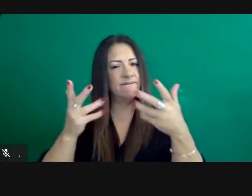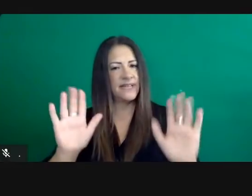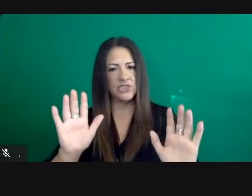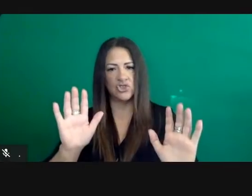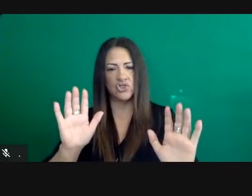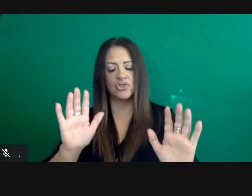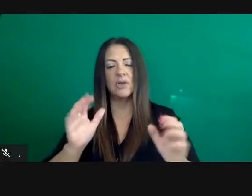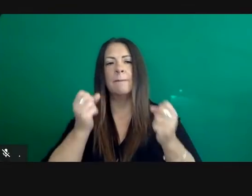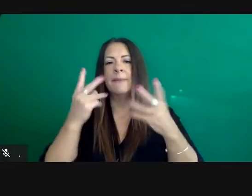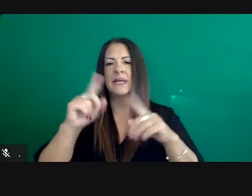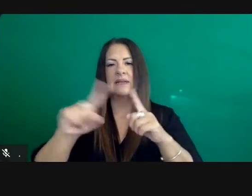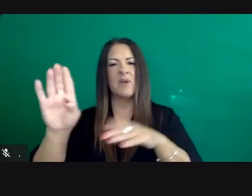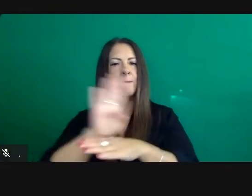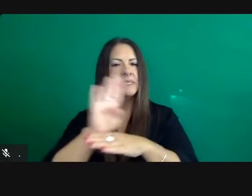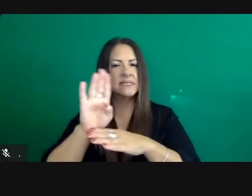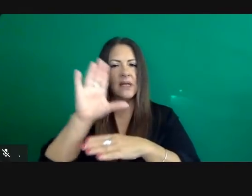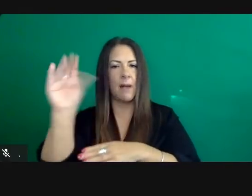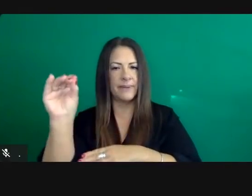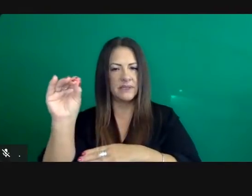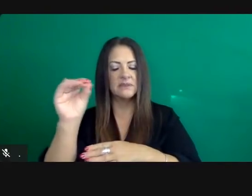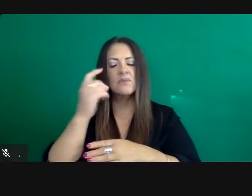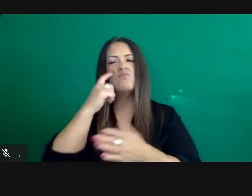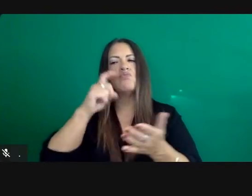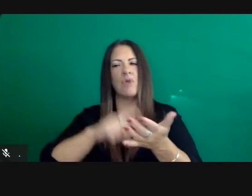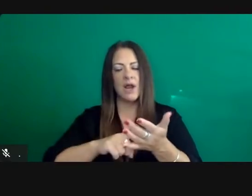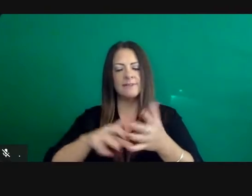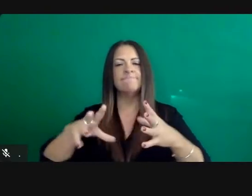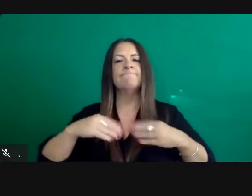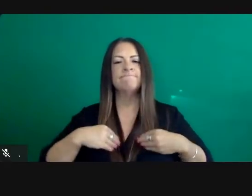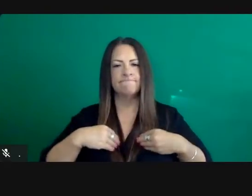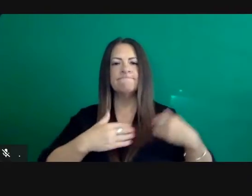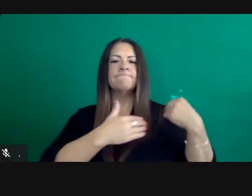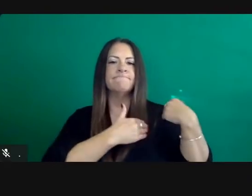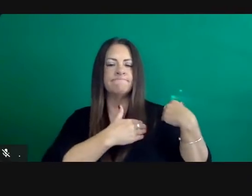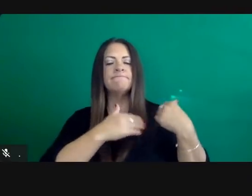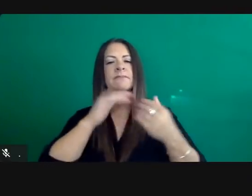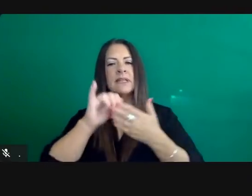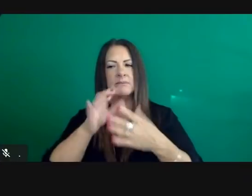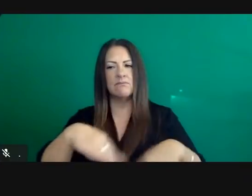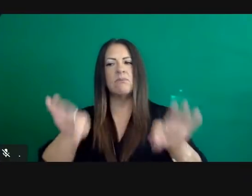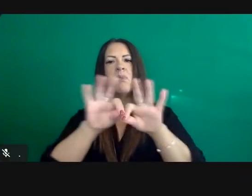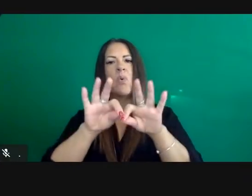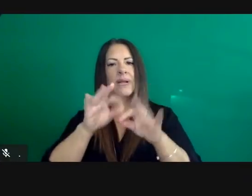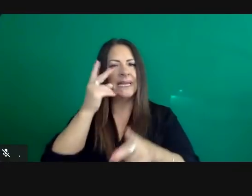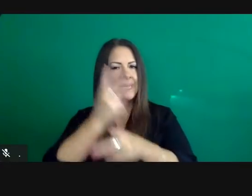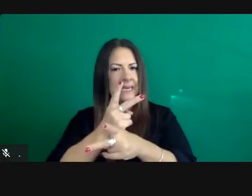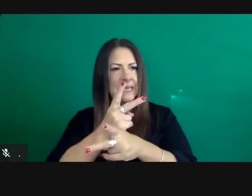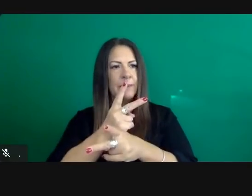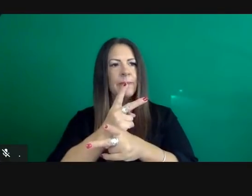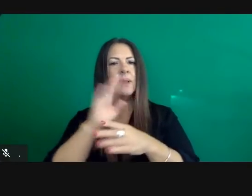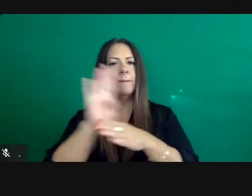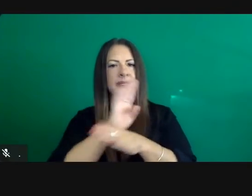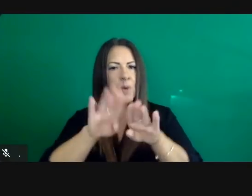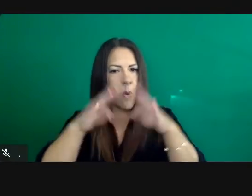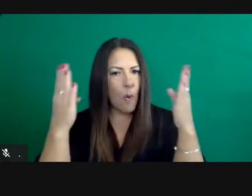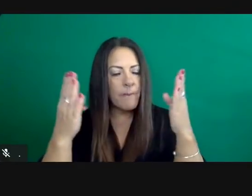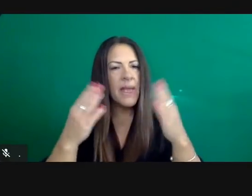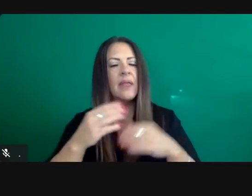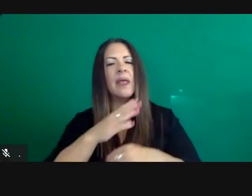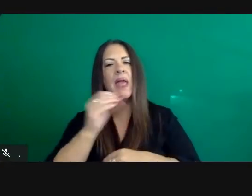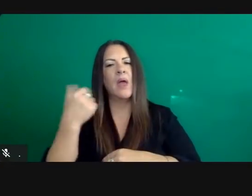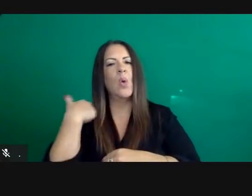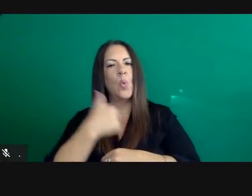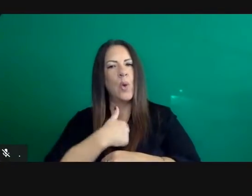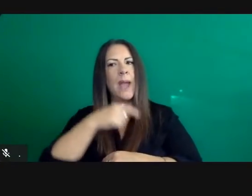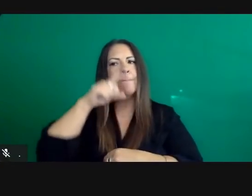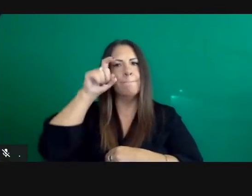of business owners and sectors recognize how important it is to keep businesses open, that we do all we can